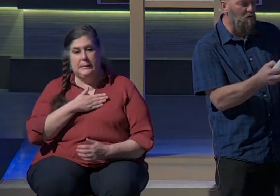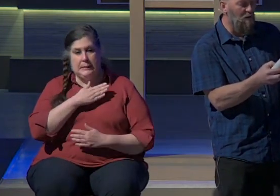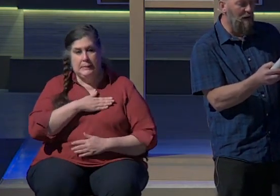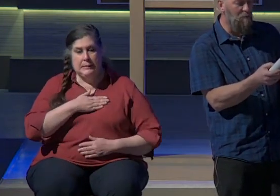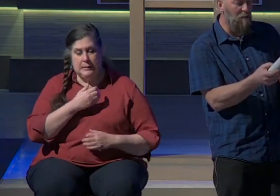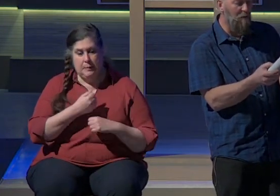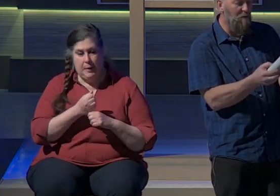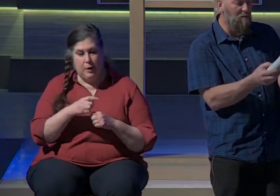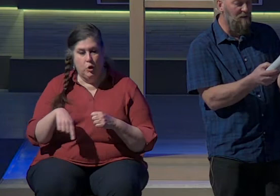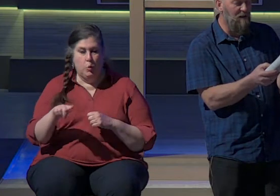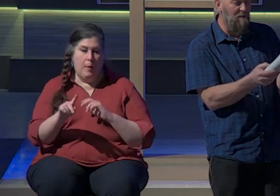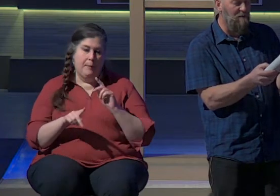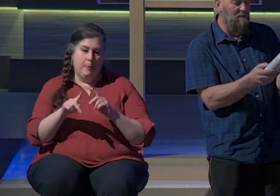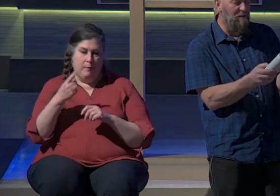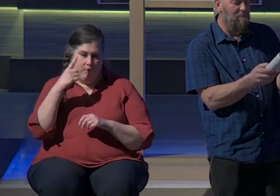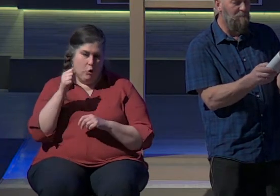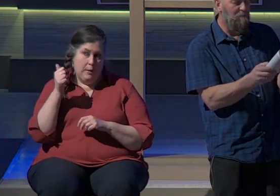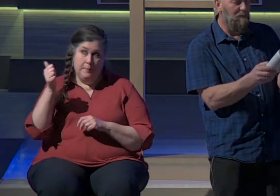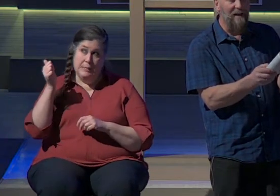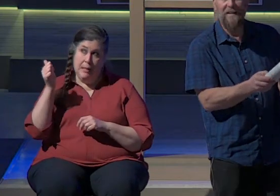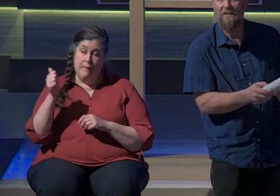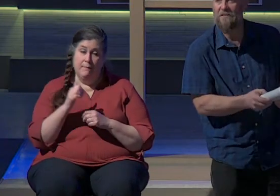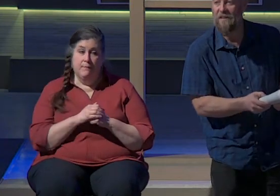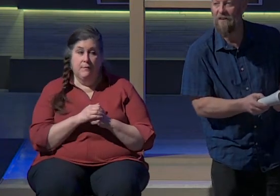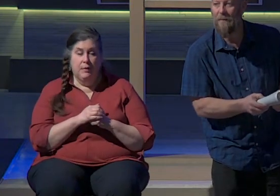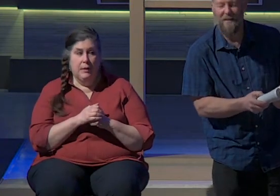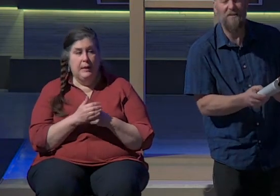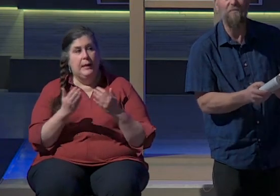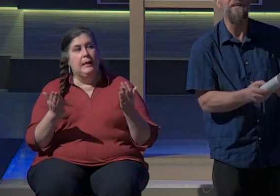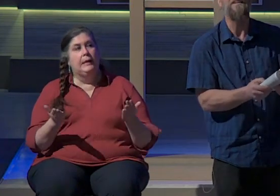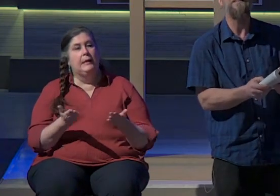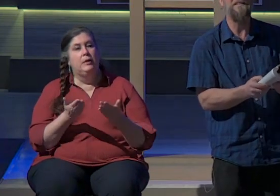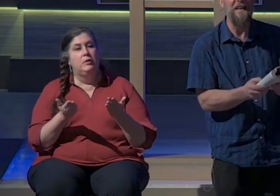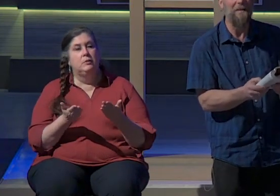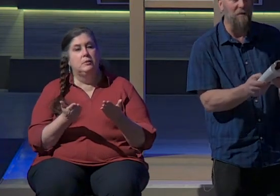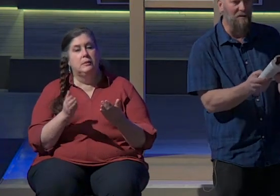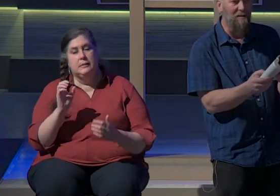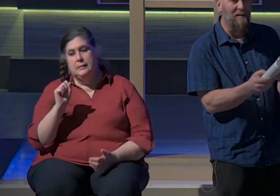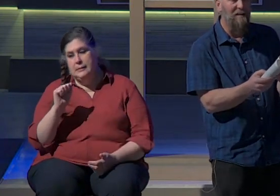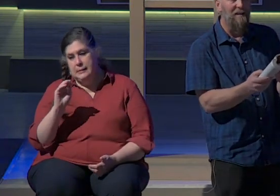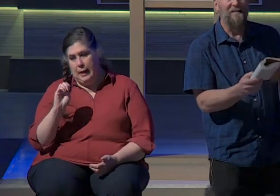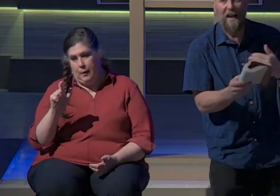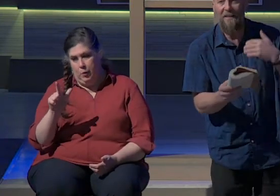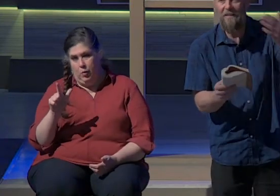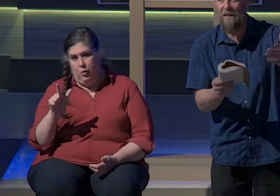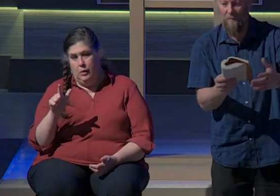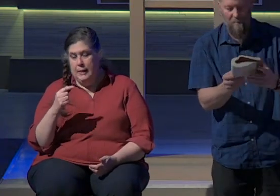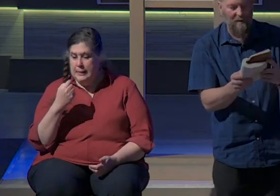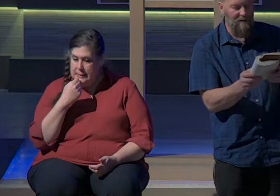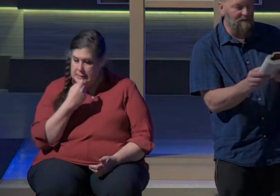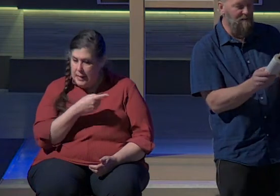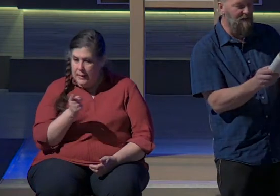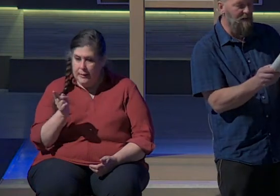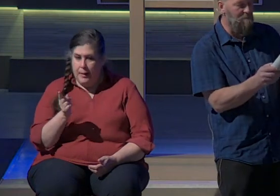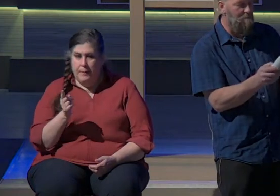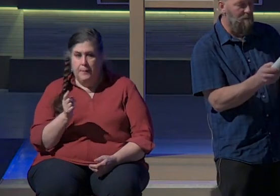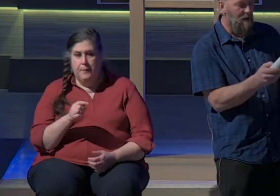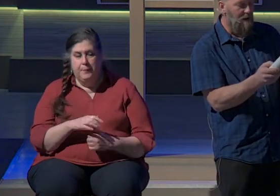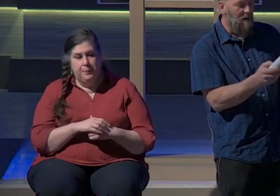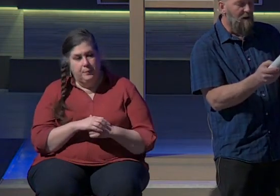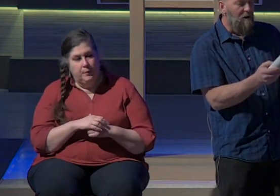you a people for himself." And here's Samuel telling them about